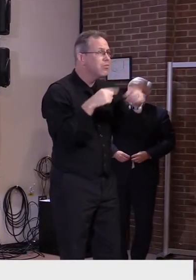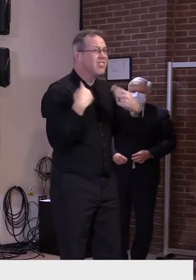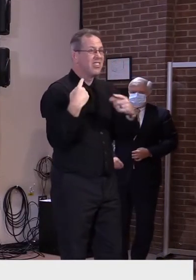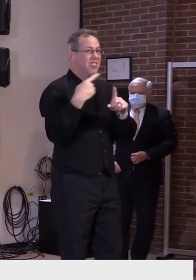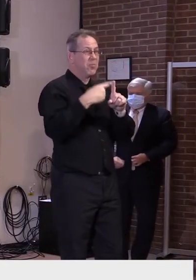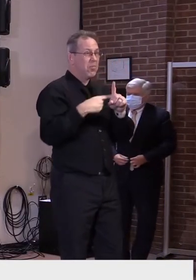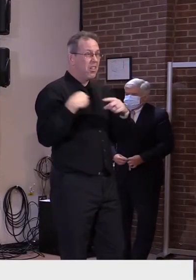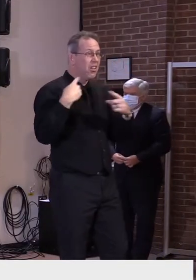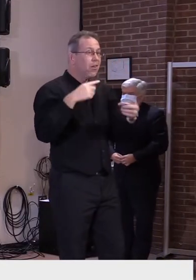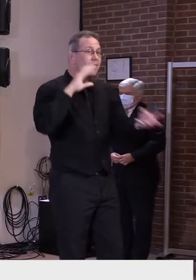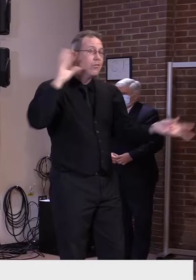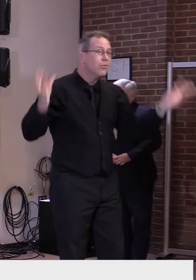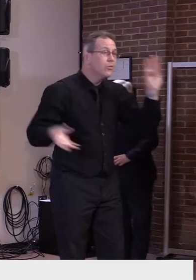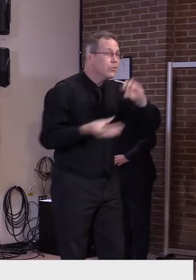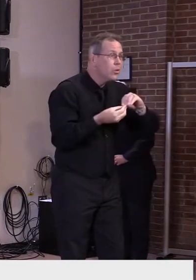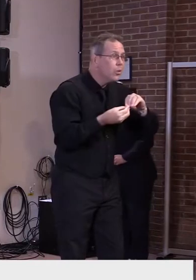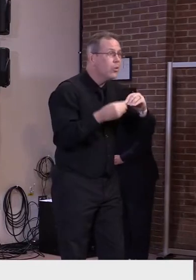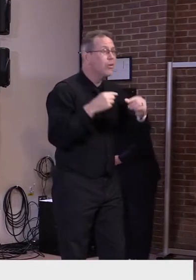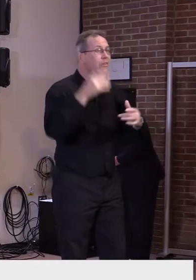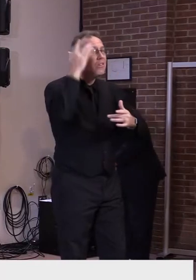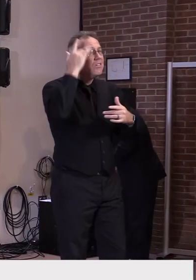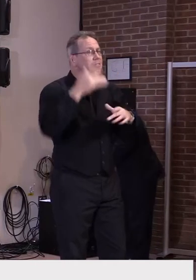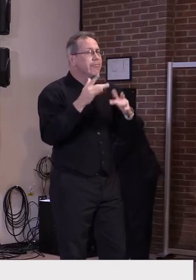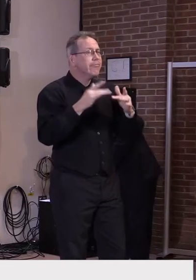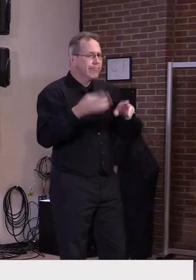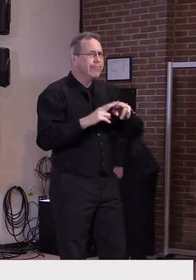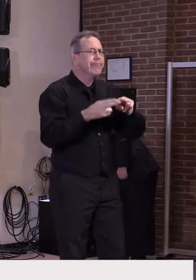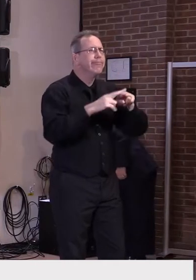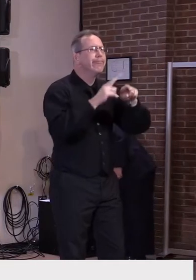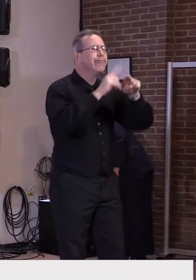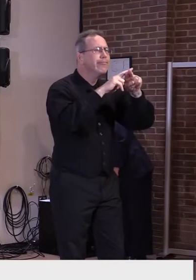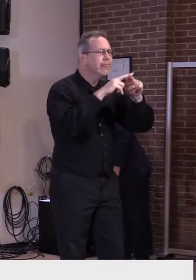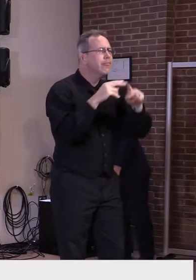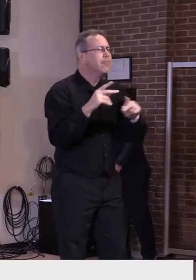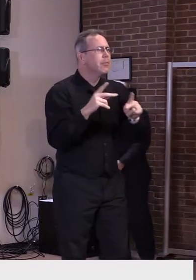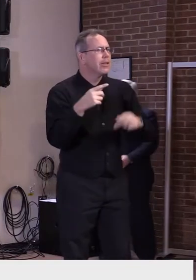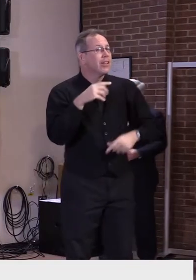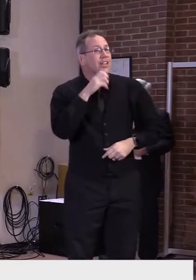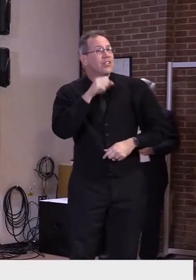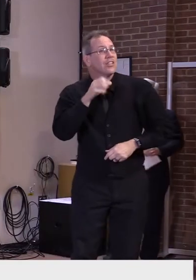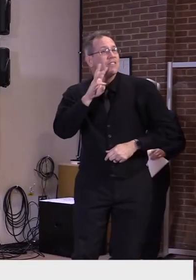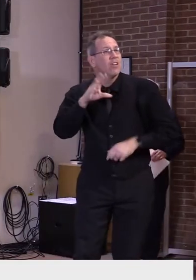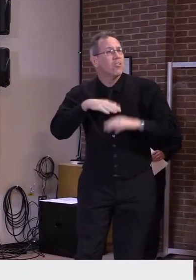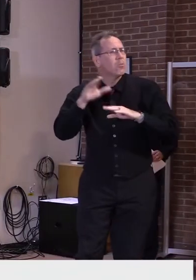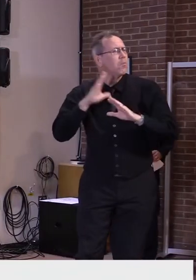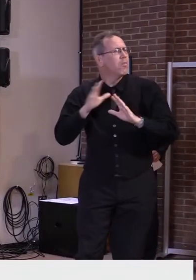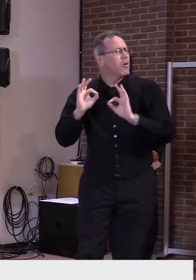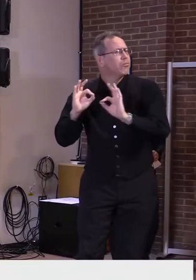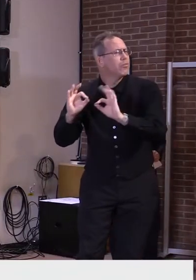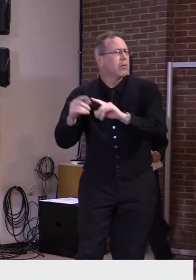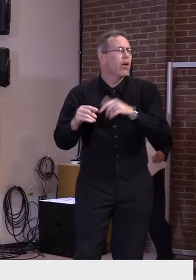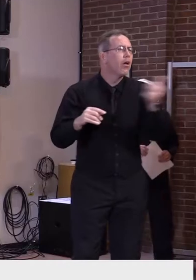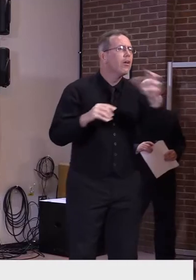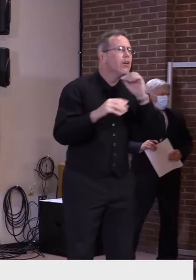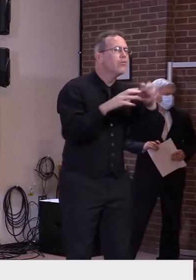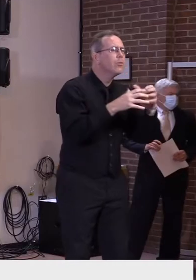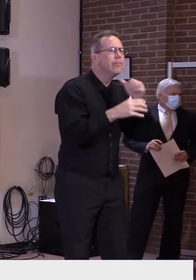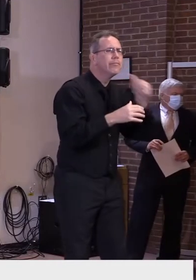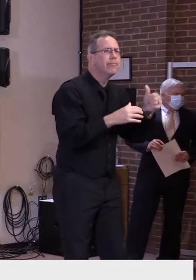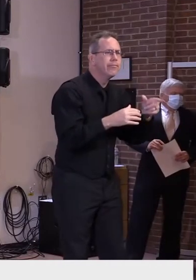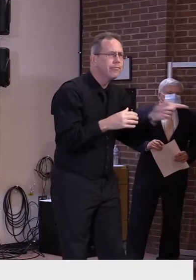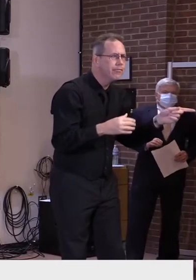those over 65 has actually declined about 2.5%. Now, this is